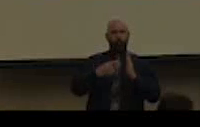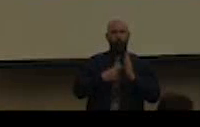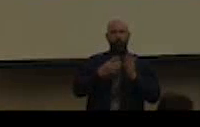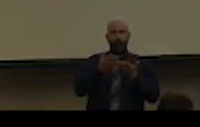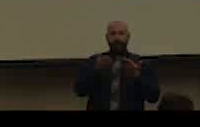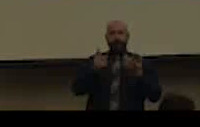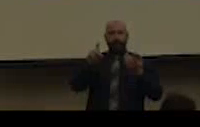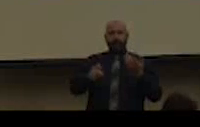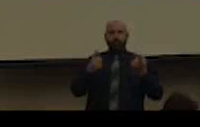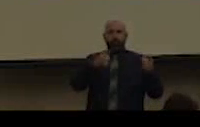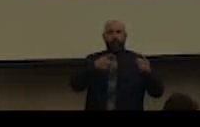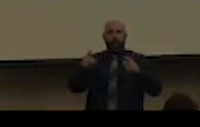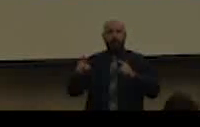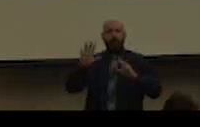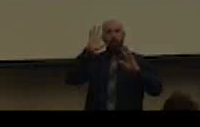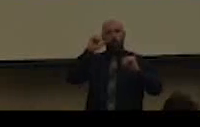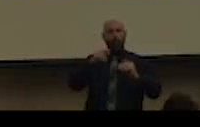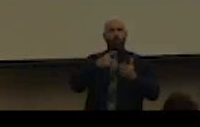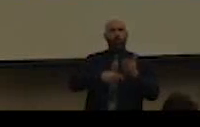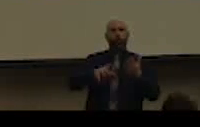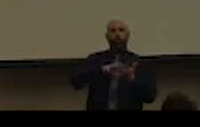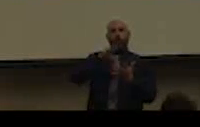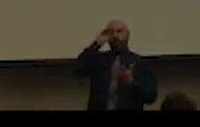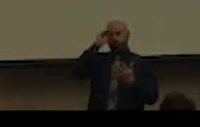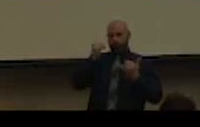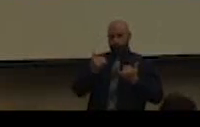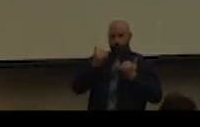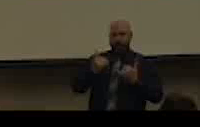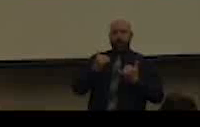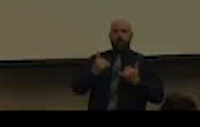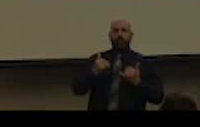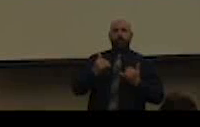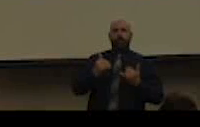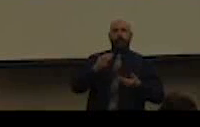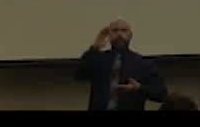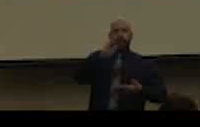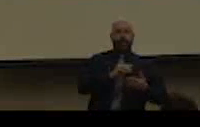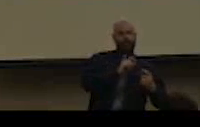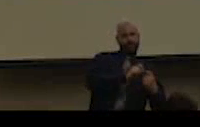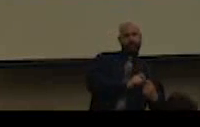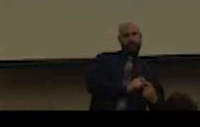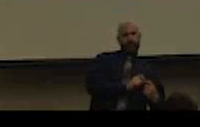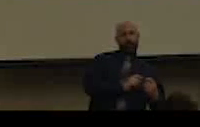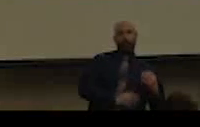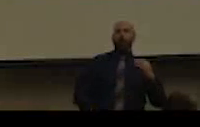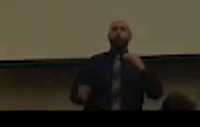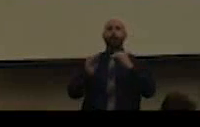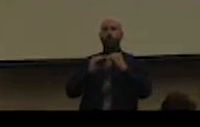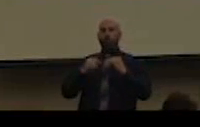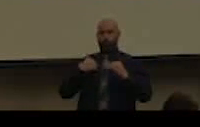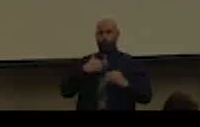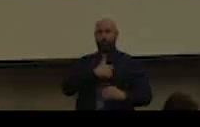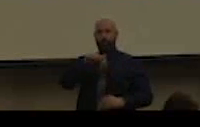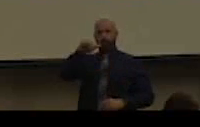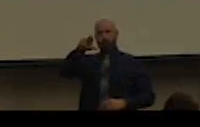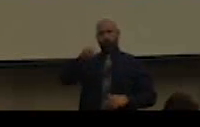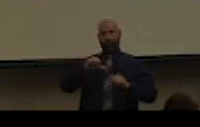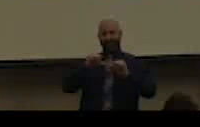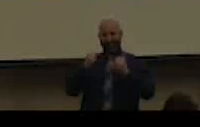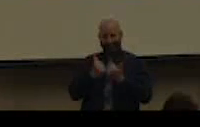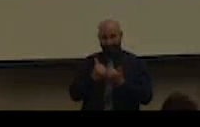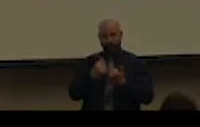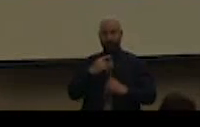I hope what you take from this is less the specifics and more, we are an agency that takes very seriously